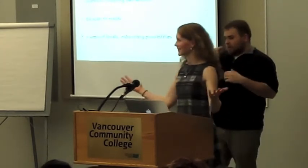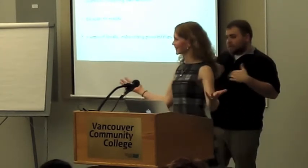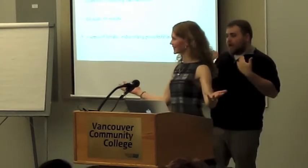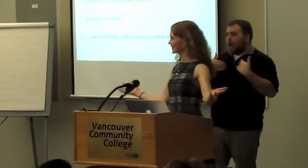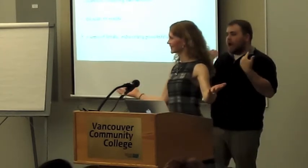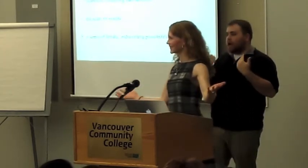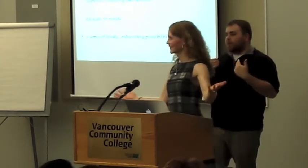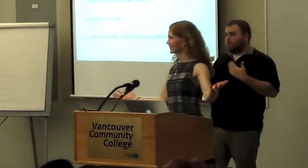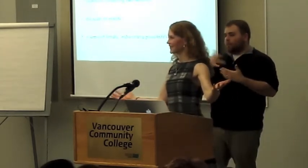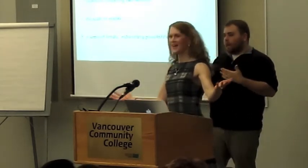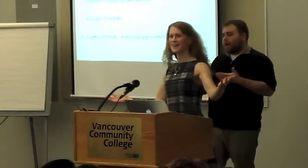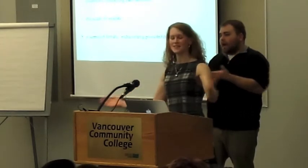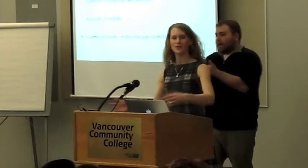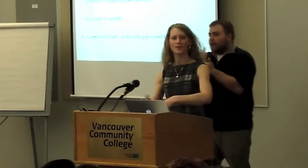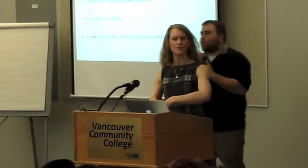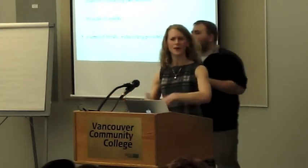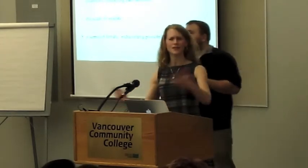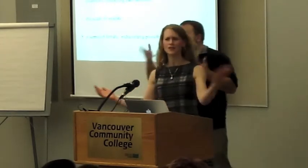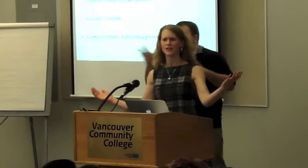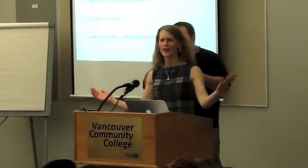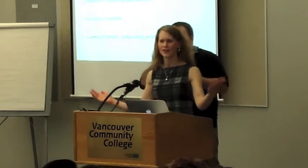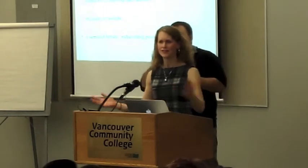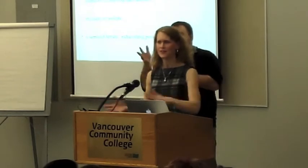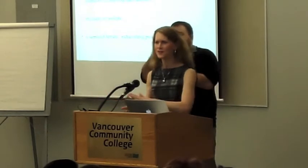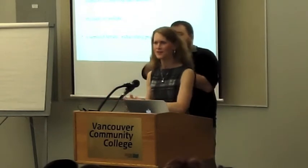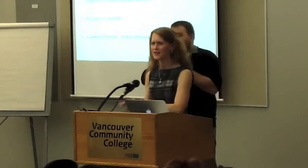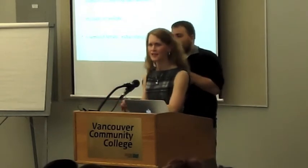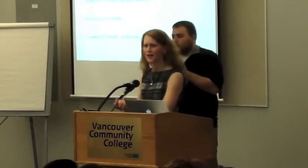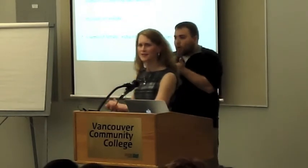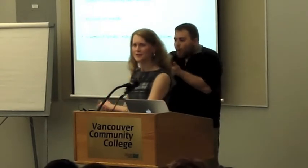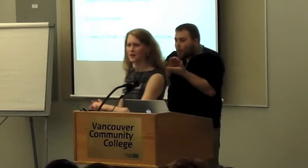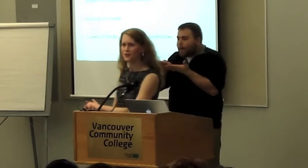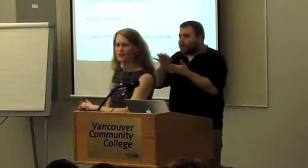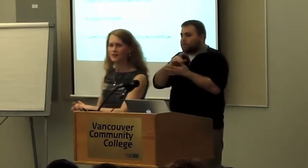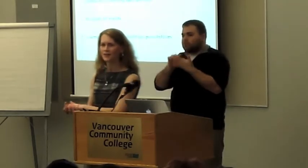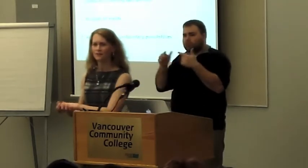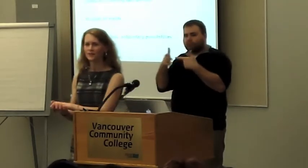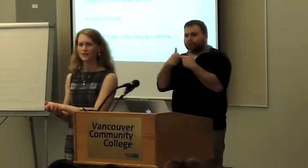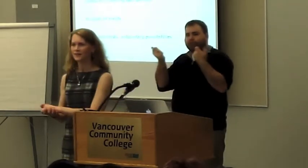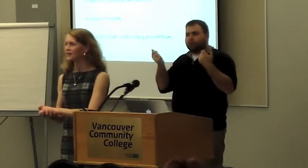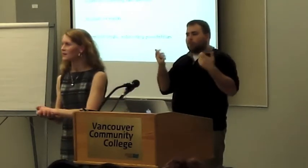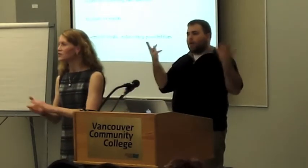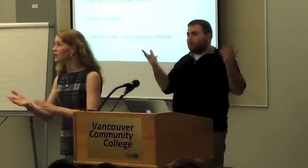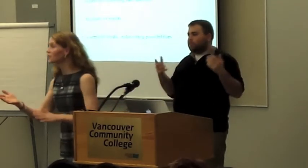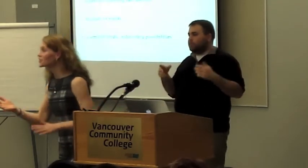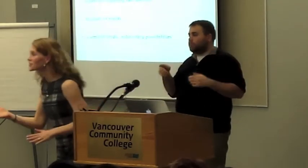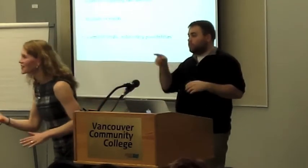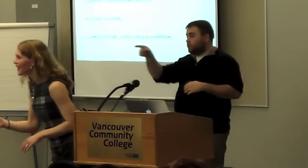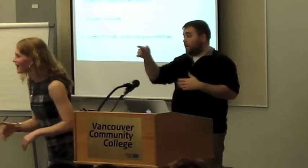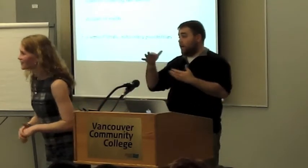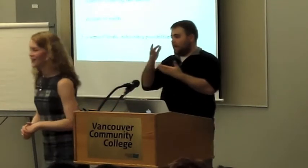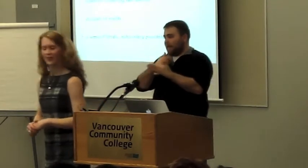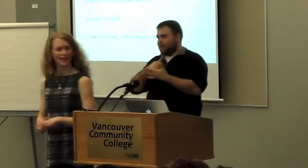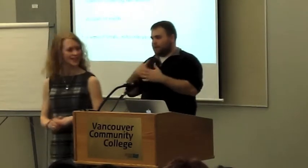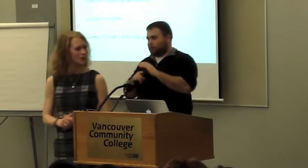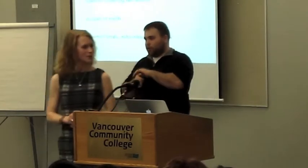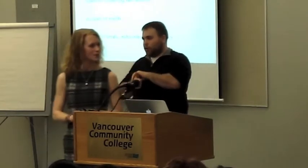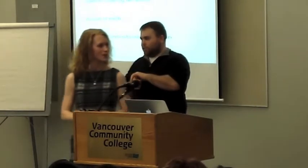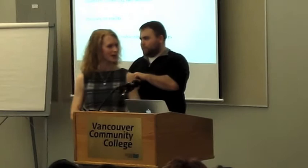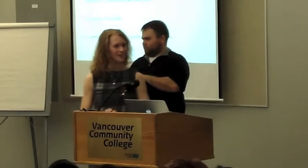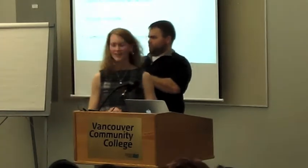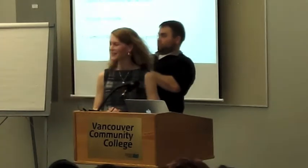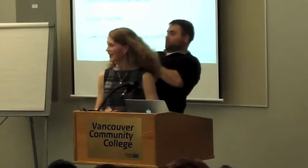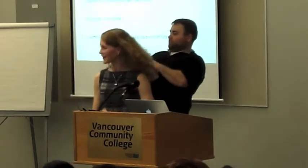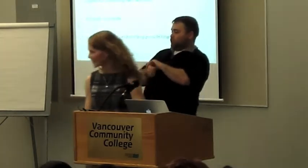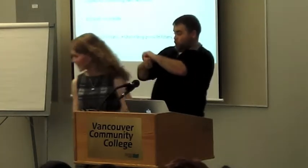collect anything? Yes, so what did you collect? It's always nice to ask this question. Turtles? Never had that